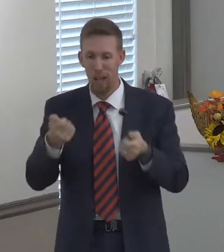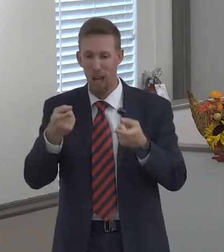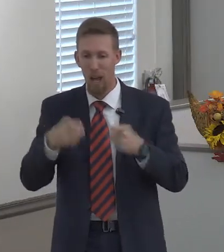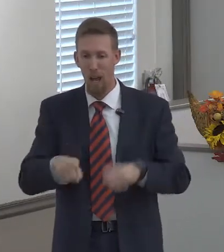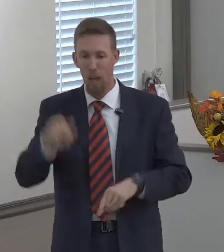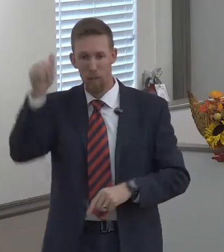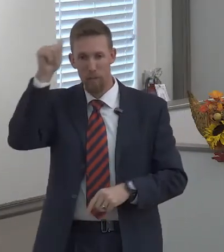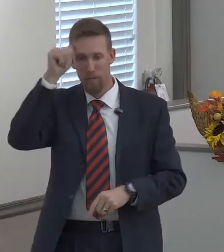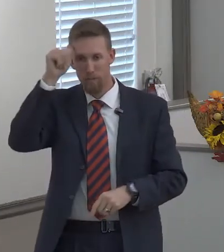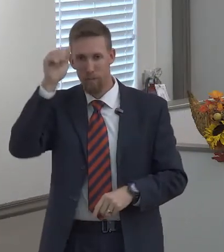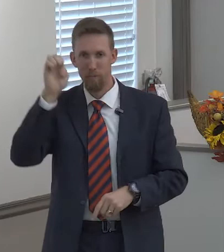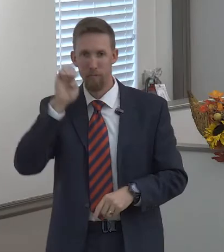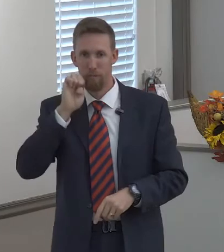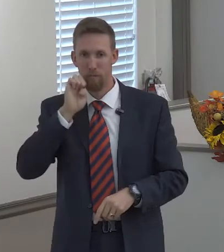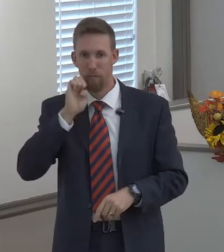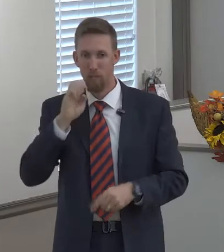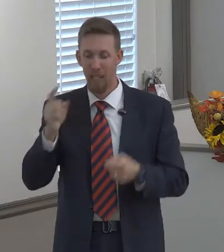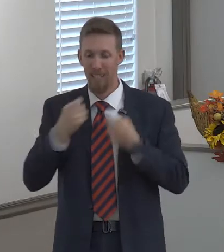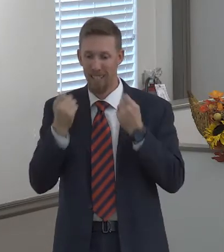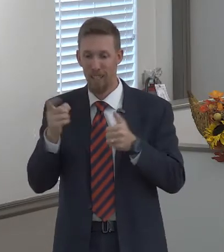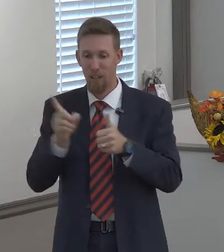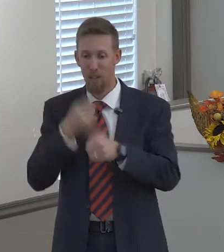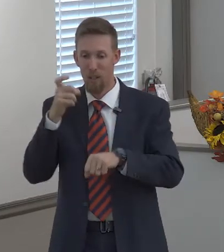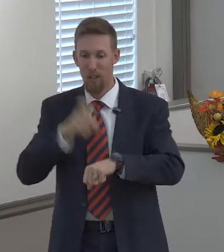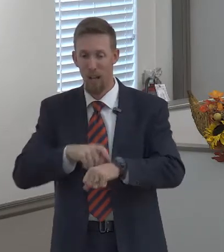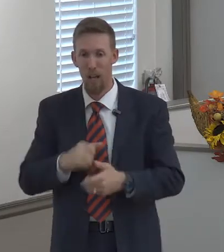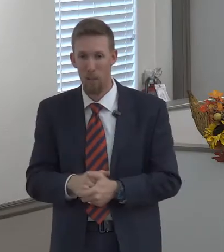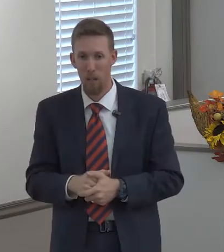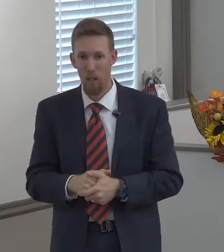soul in this place deserves to go to hell.